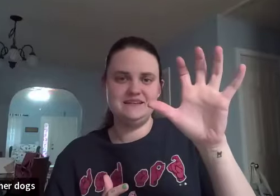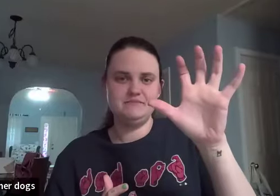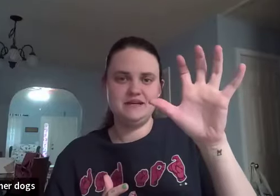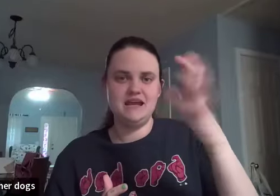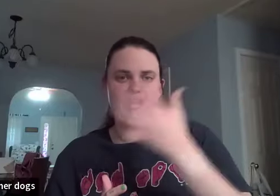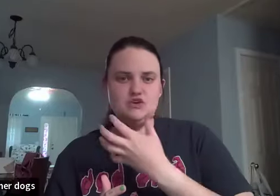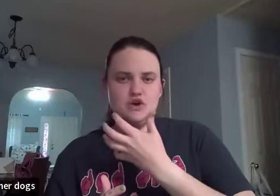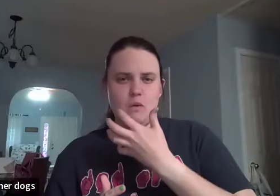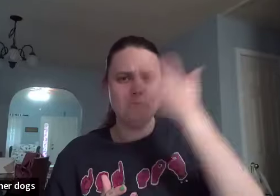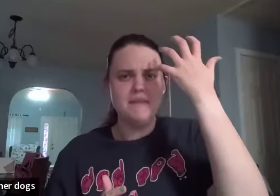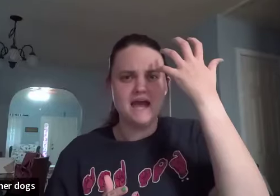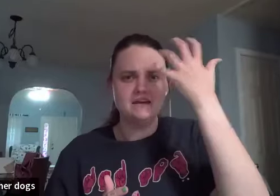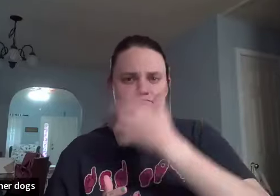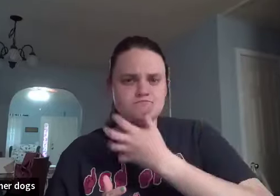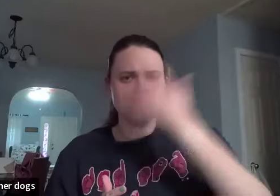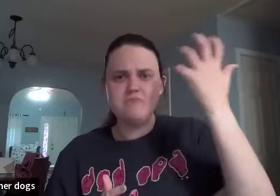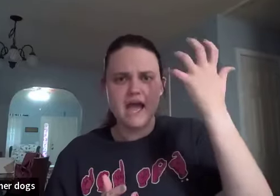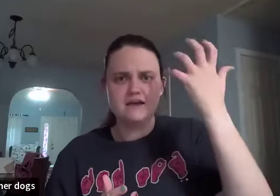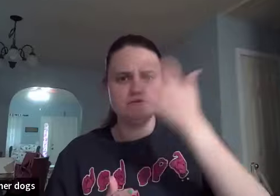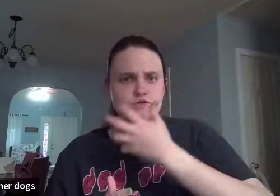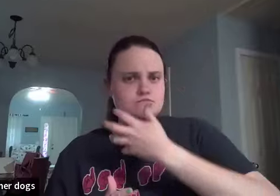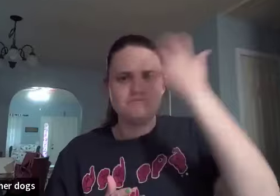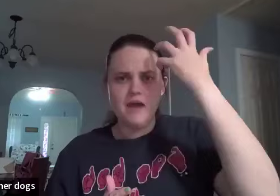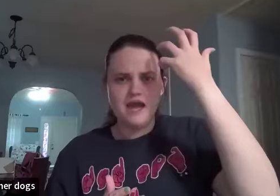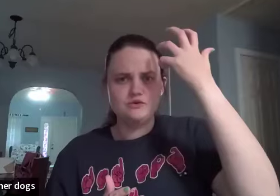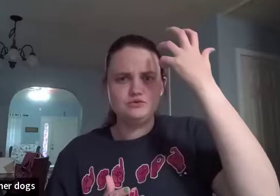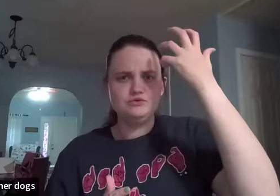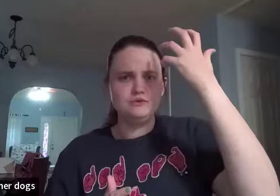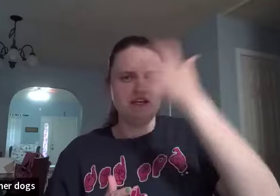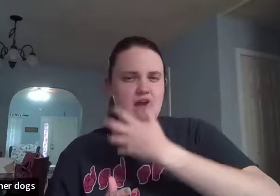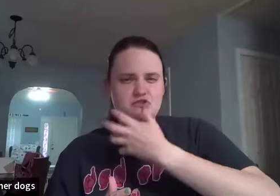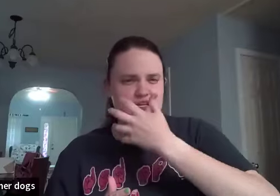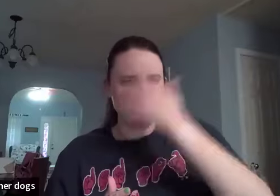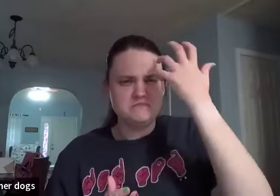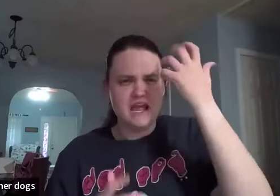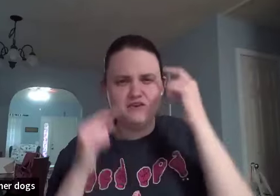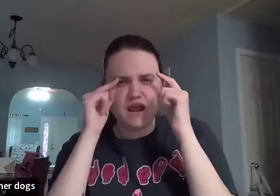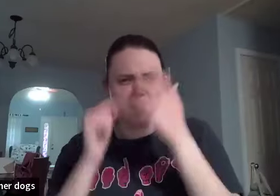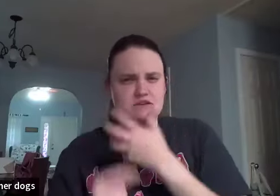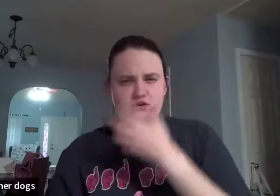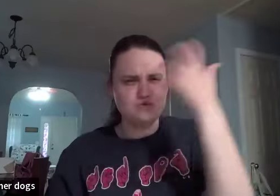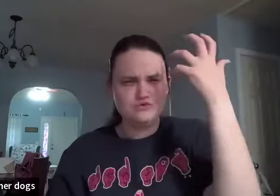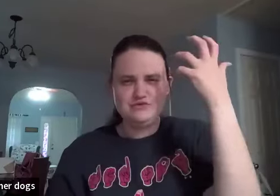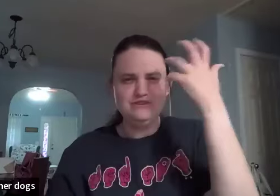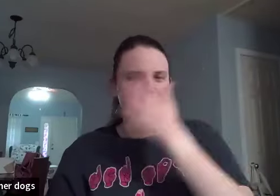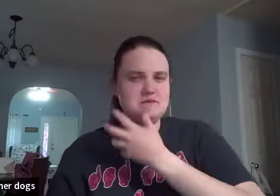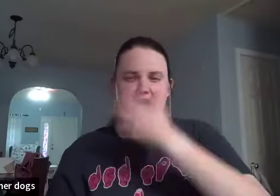slightly bent and you go mad, mad, mad. Ooh. And you have those like angry eyebrows, like, ooh, you made me